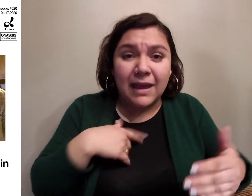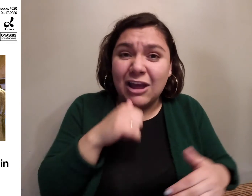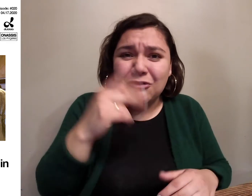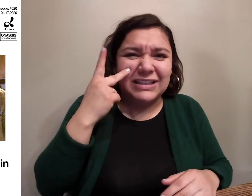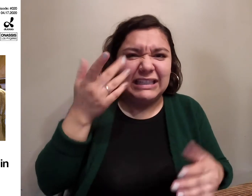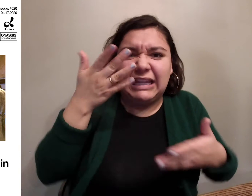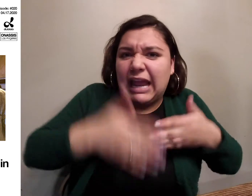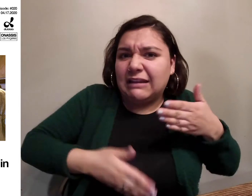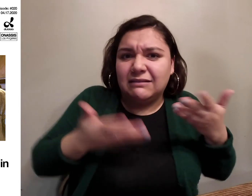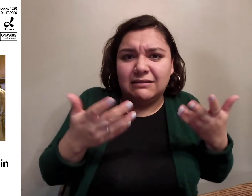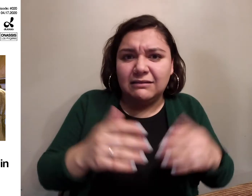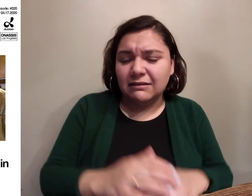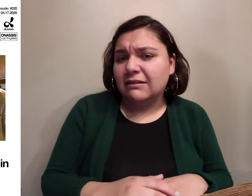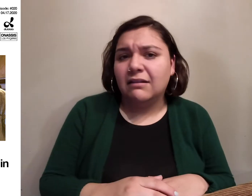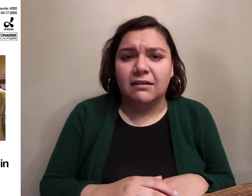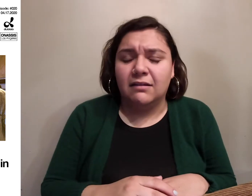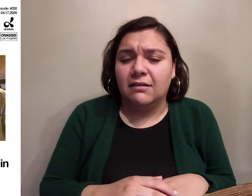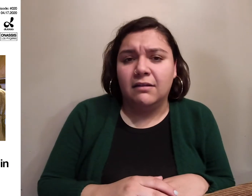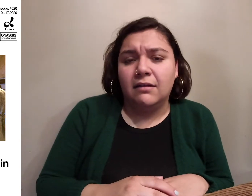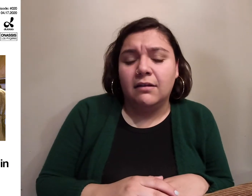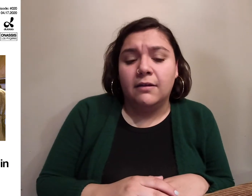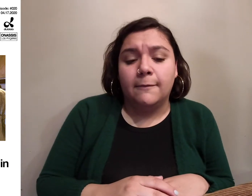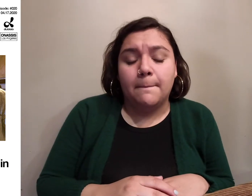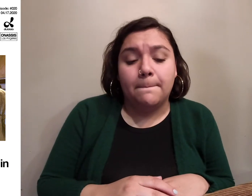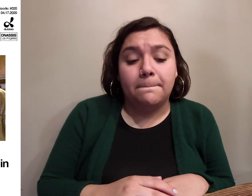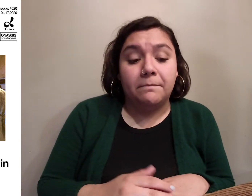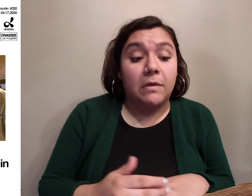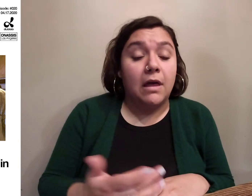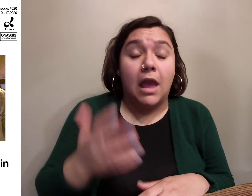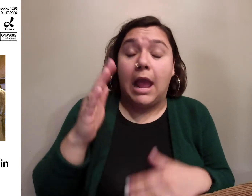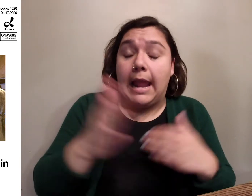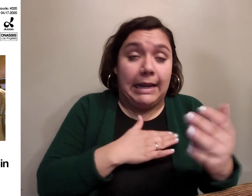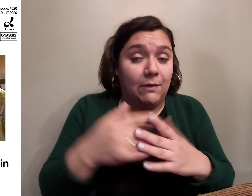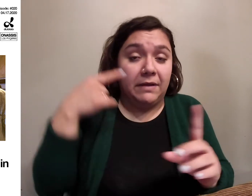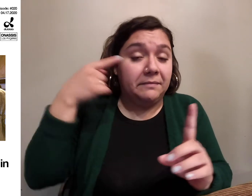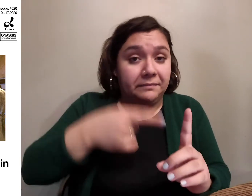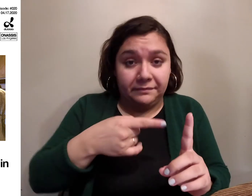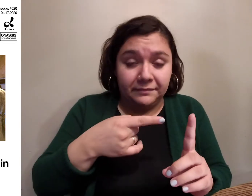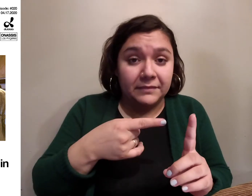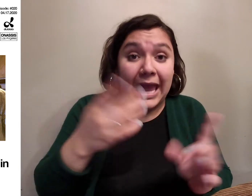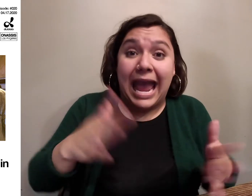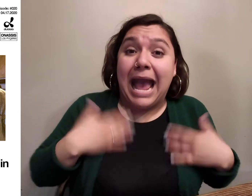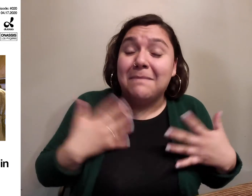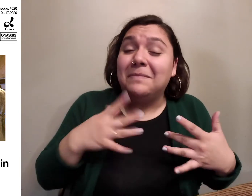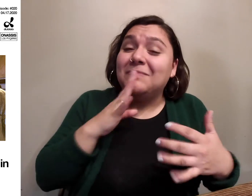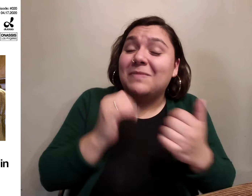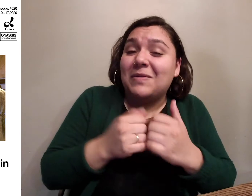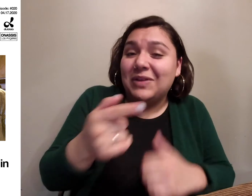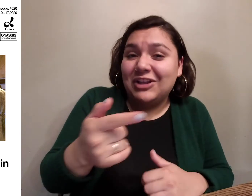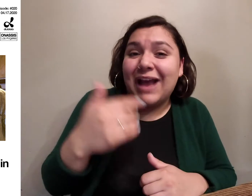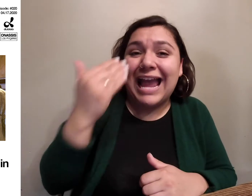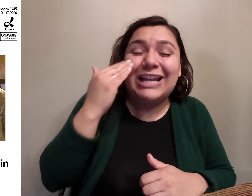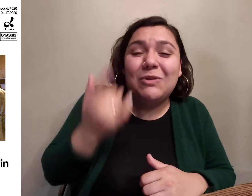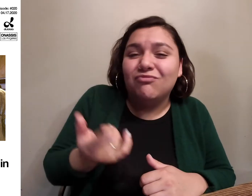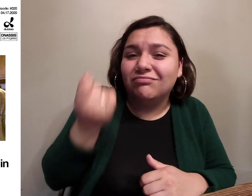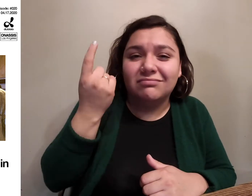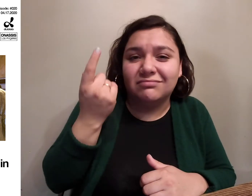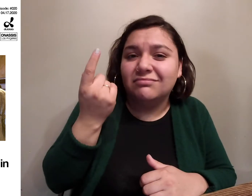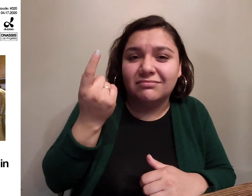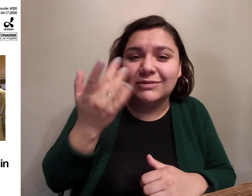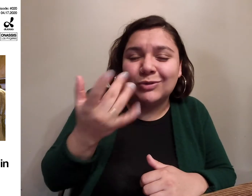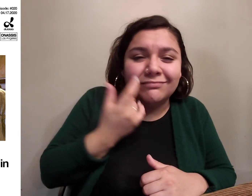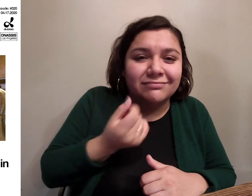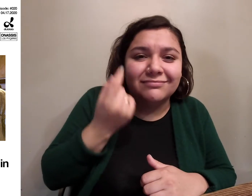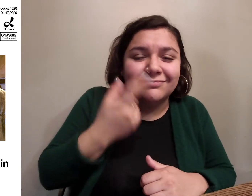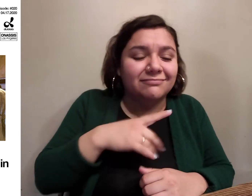this. So anyway, I'm glad to be speaking with you because I know you understand. And talk to me about the